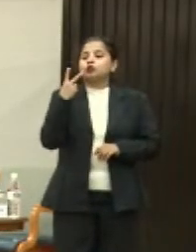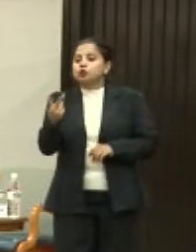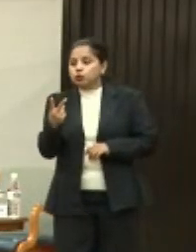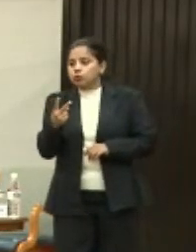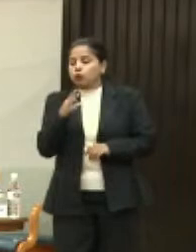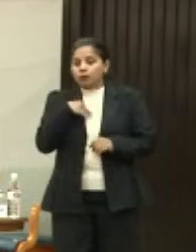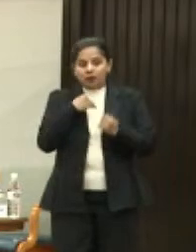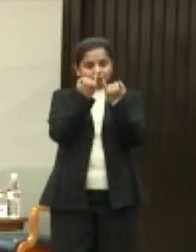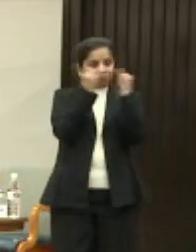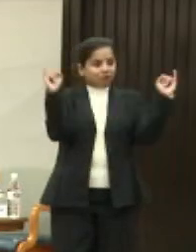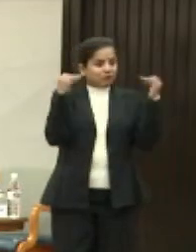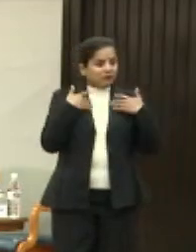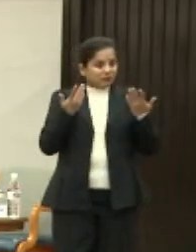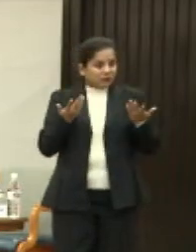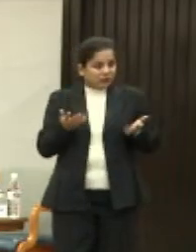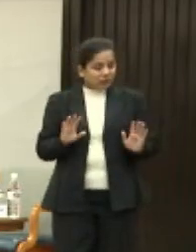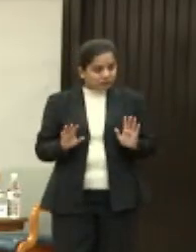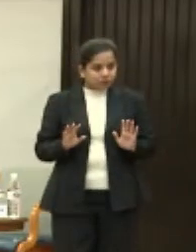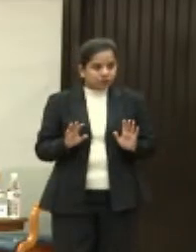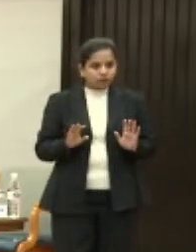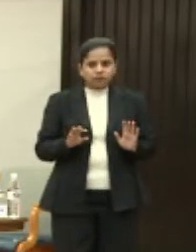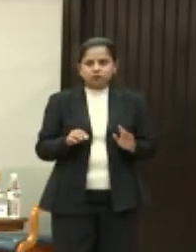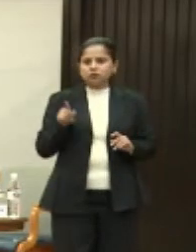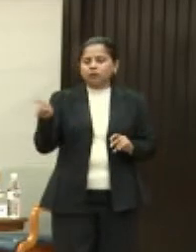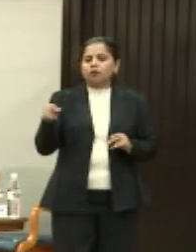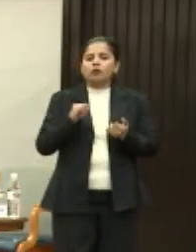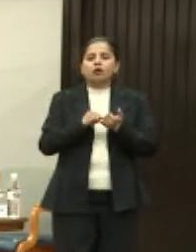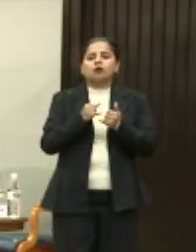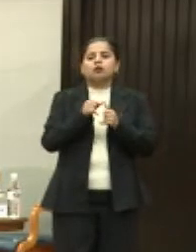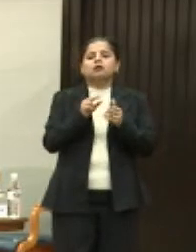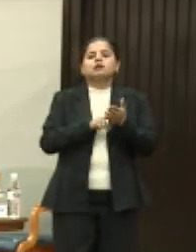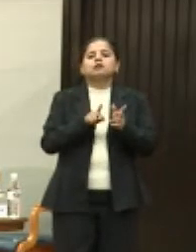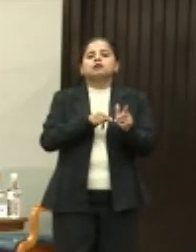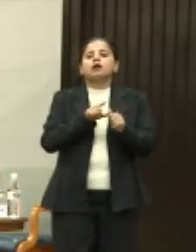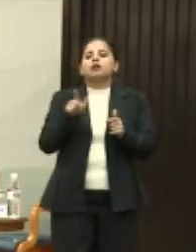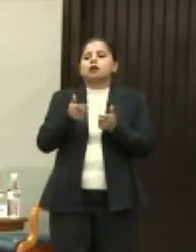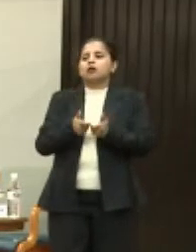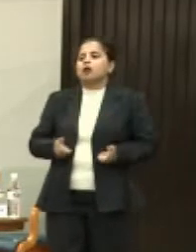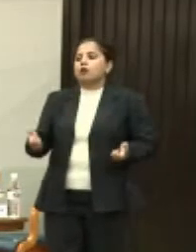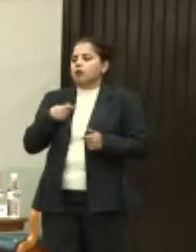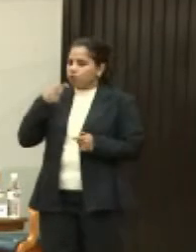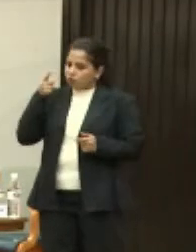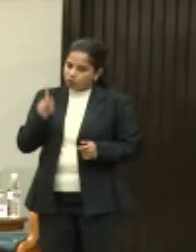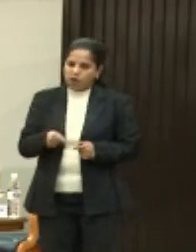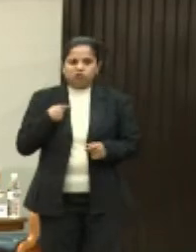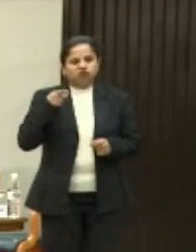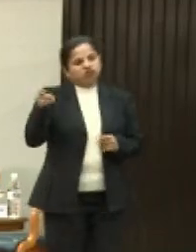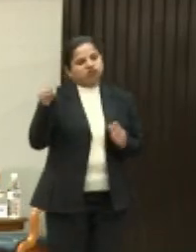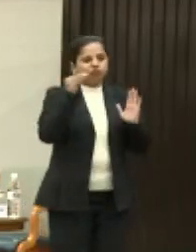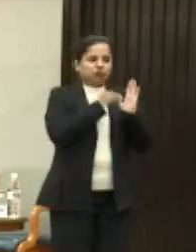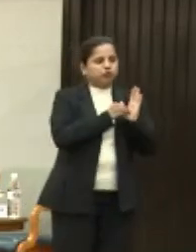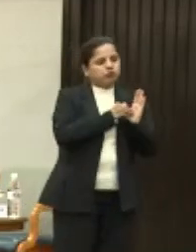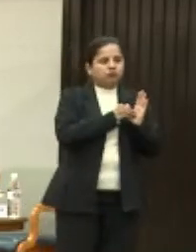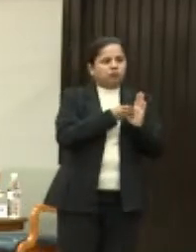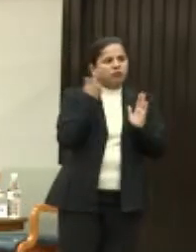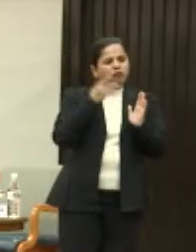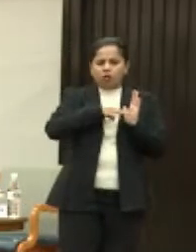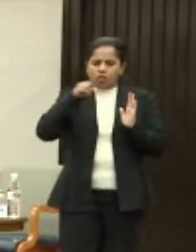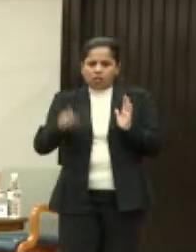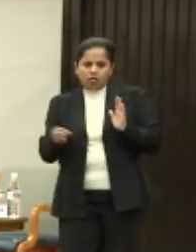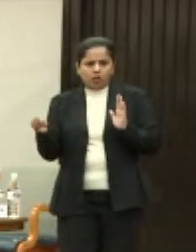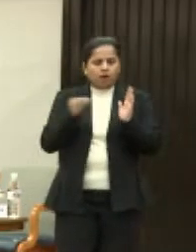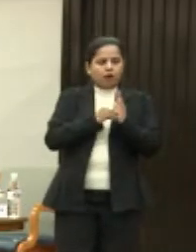after independence, the Sanyal Committee said, we must have this provision. A